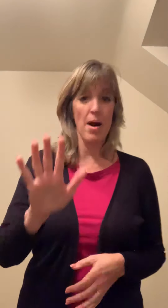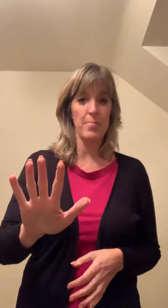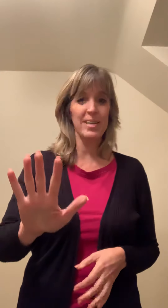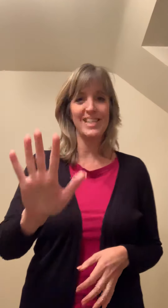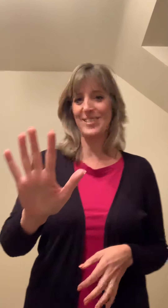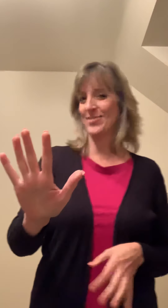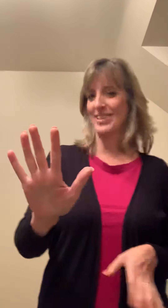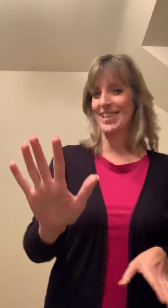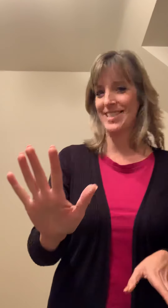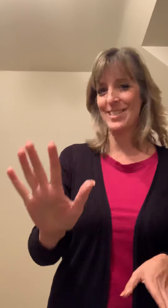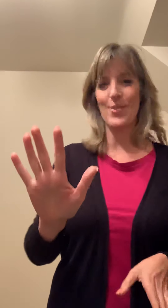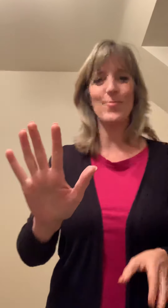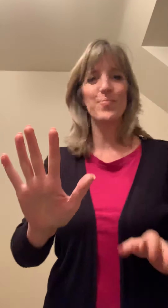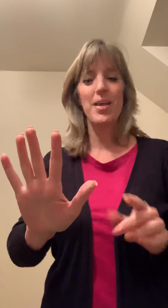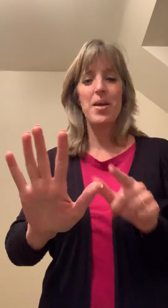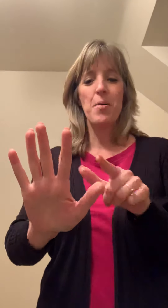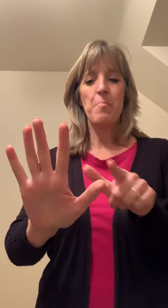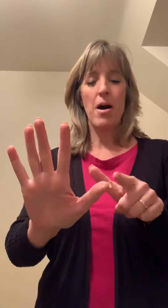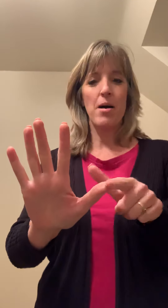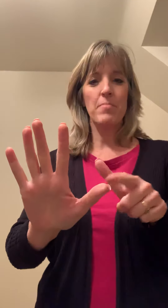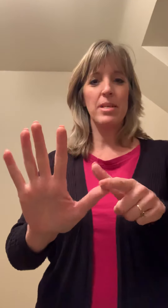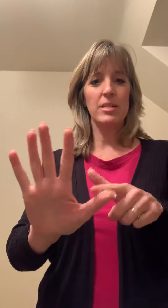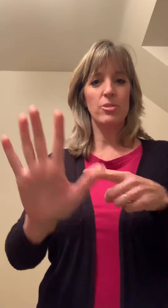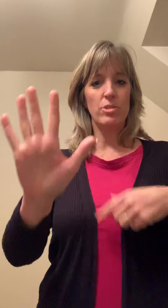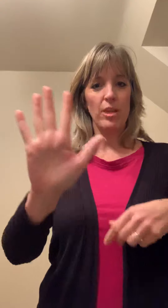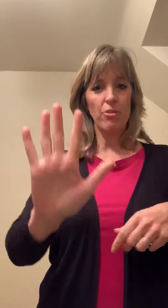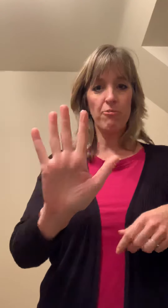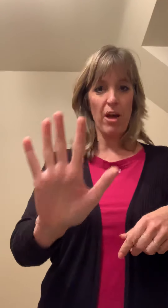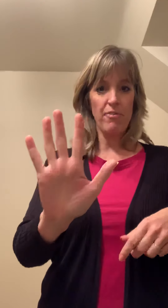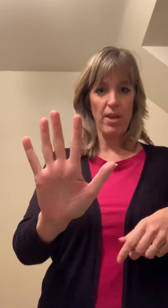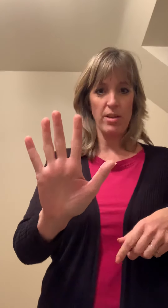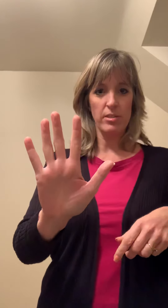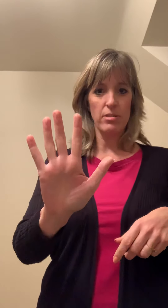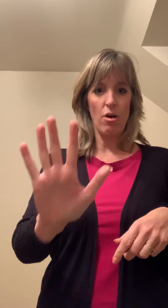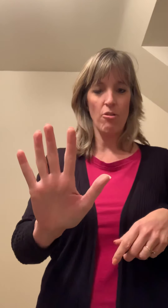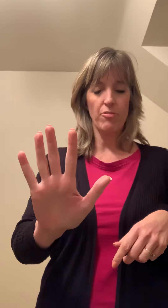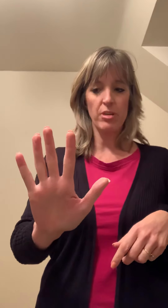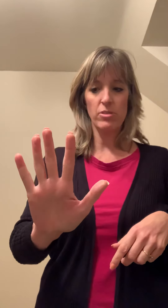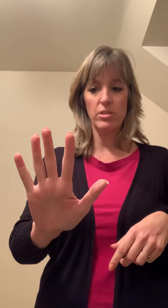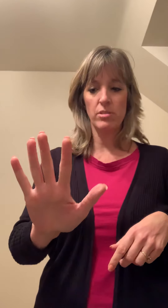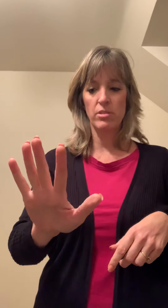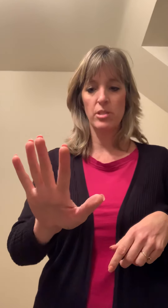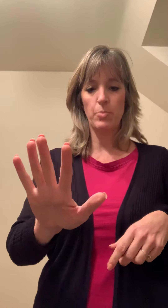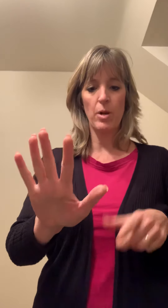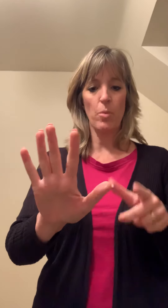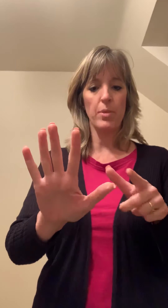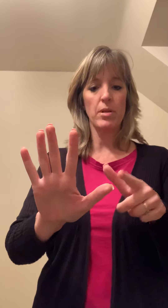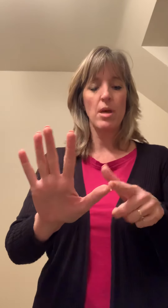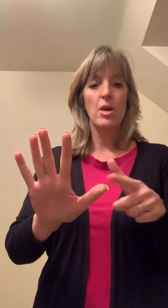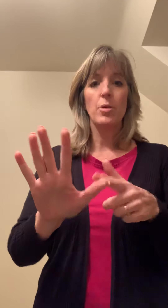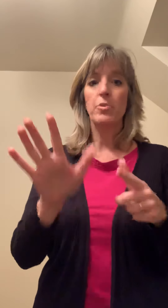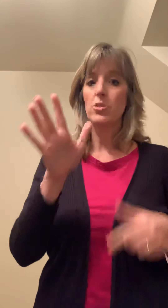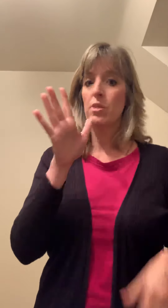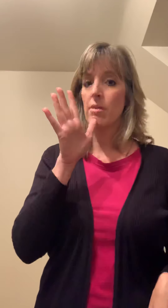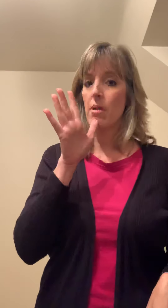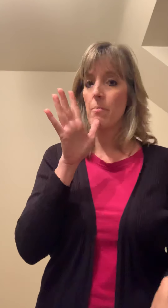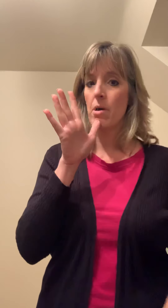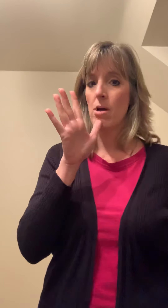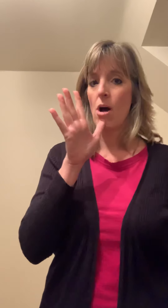Mom is really good to know. Mom is you take your 5 hand, all fingers spread open, you put your thumb on